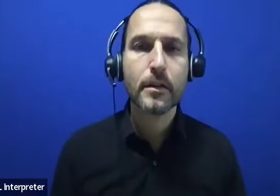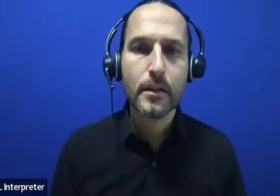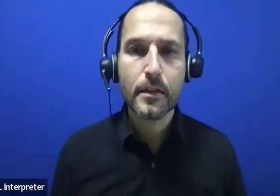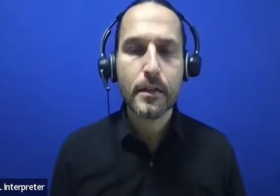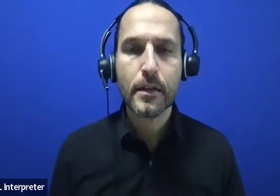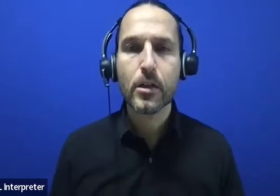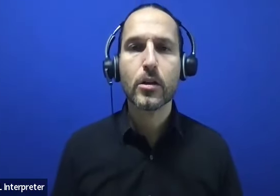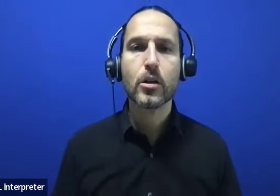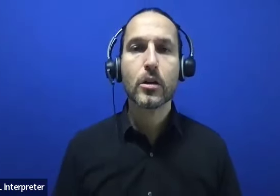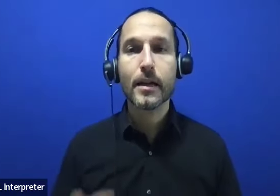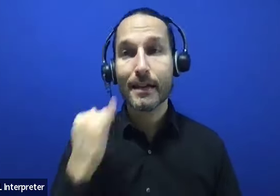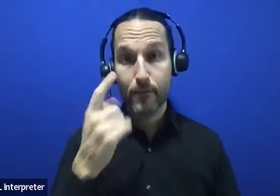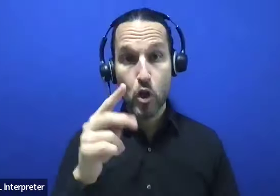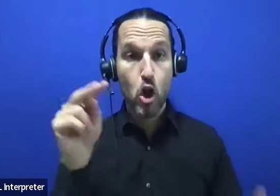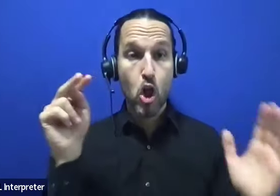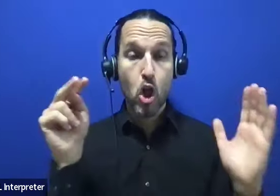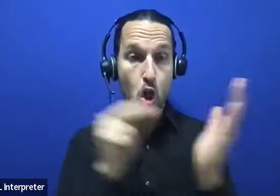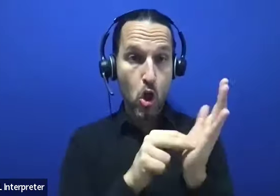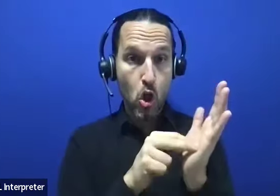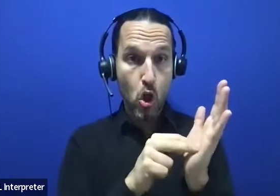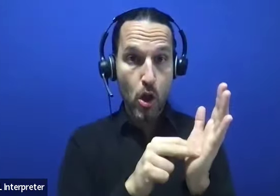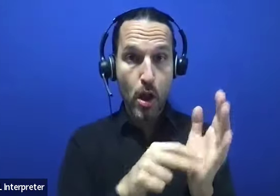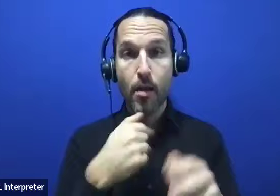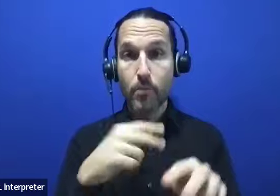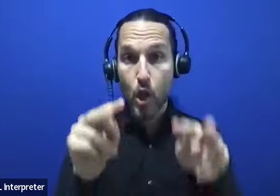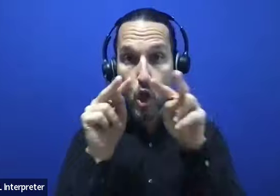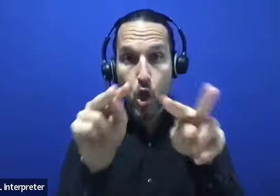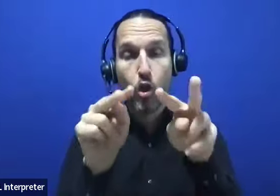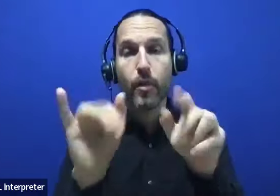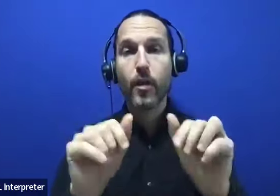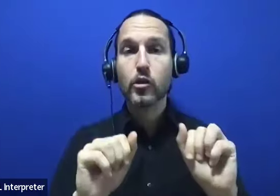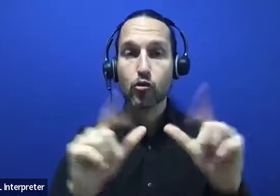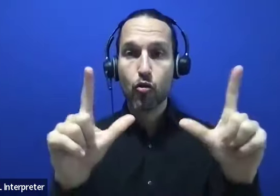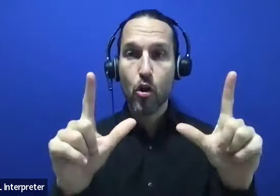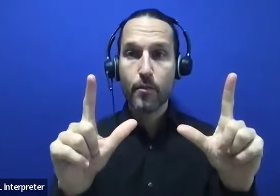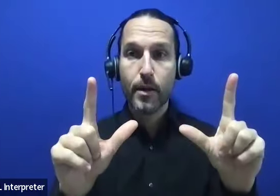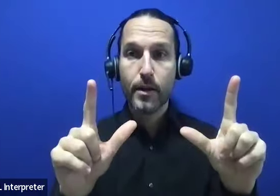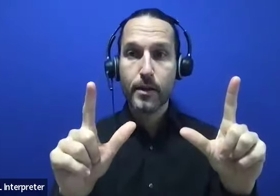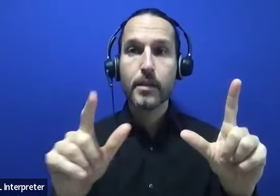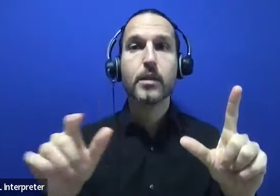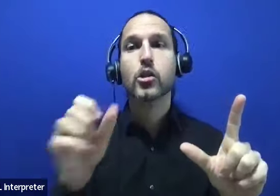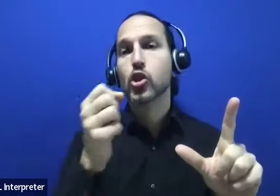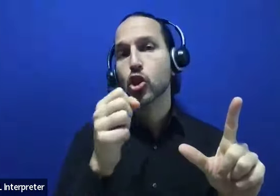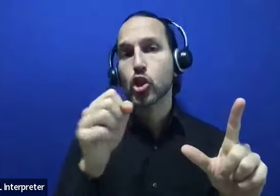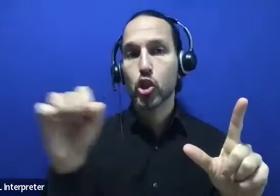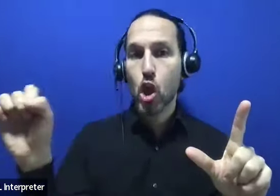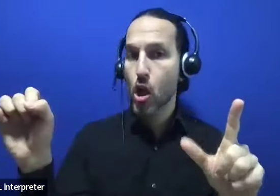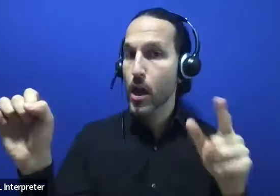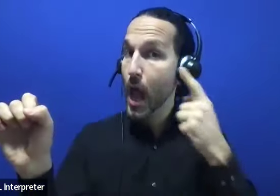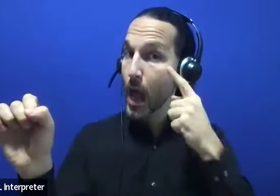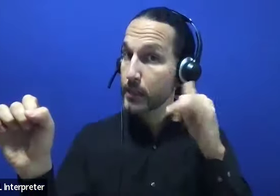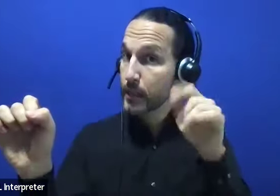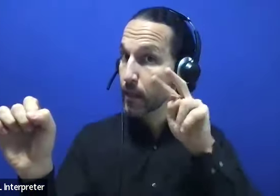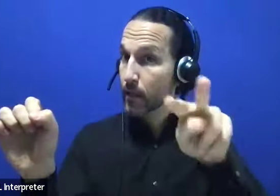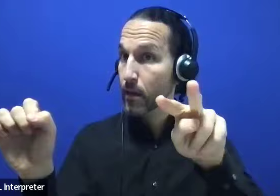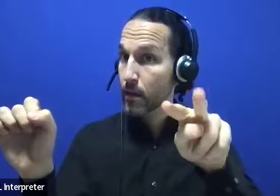When you look at something, so I'm looking right ahead at the screen, I'm going to turn my head, but my eyes are going to stay on the screen. And